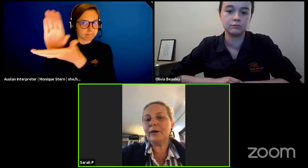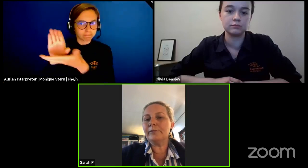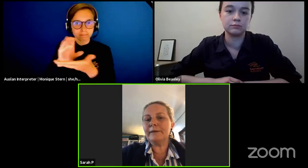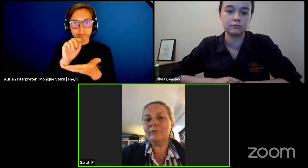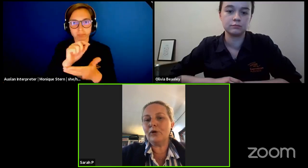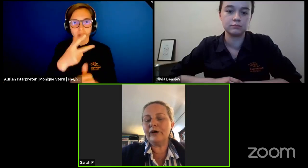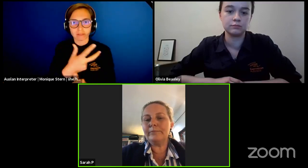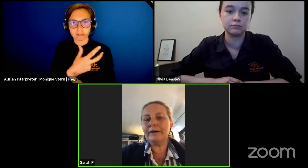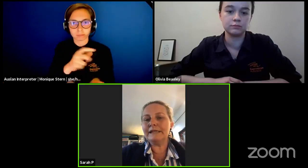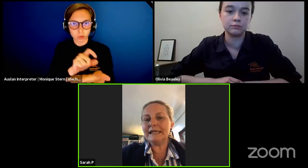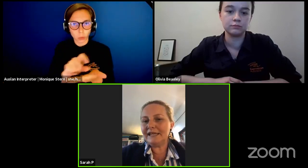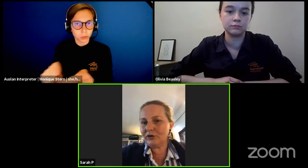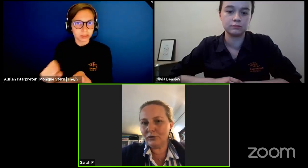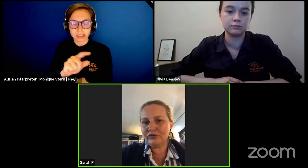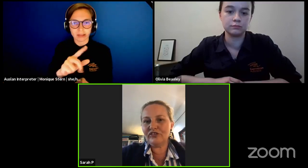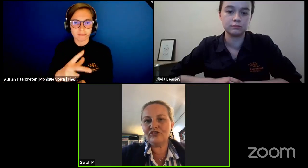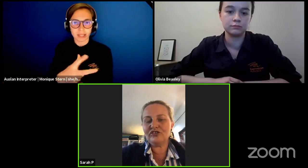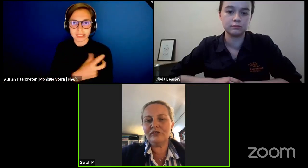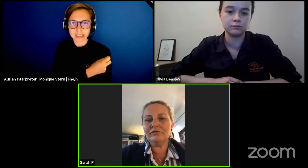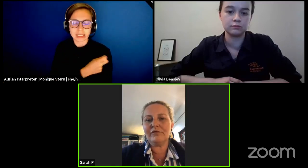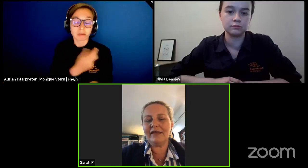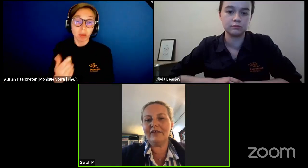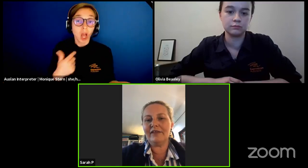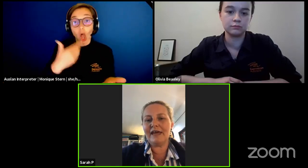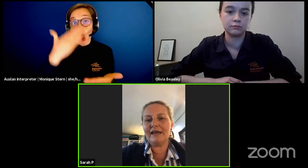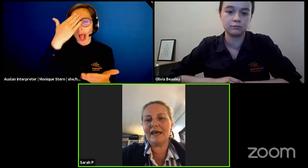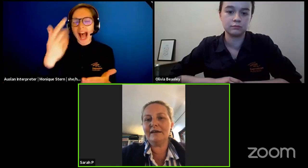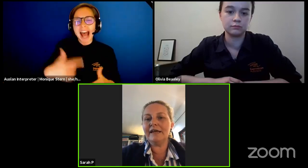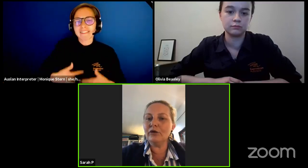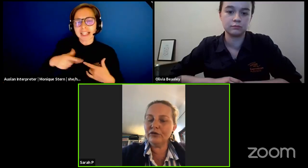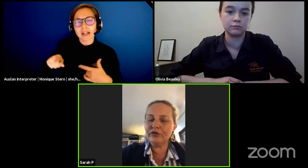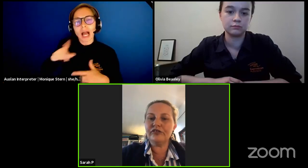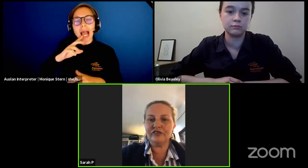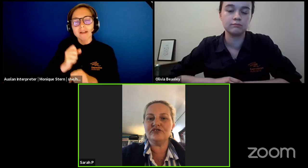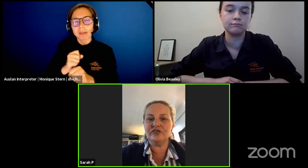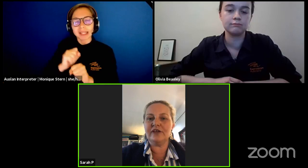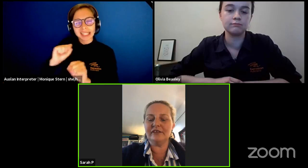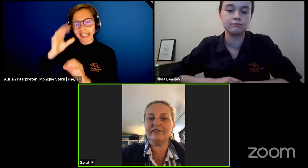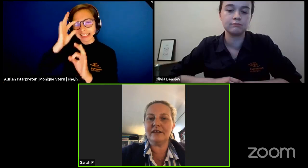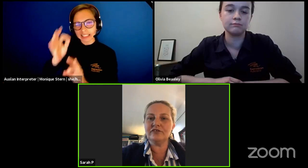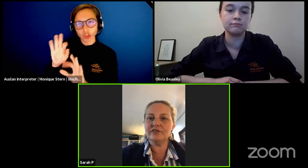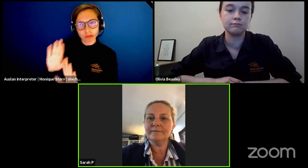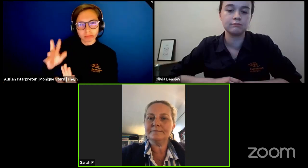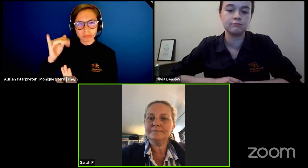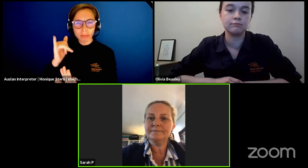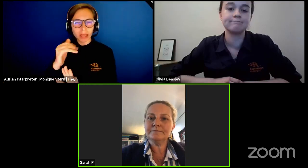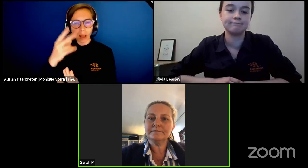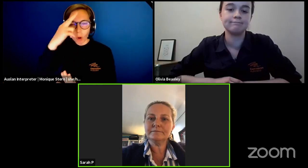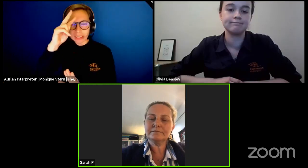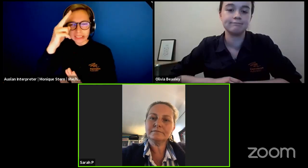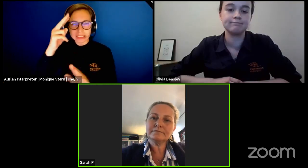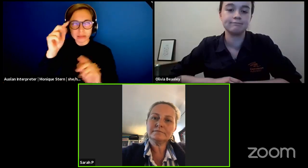That was probably more a political decision rather than a health decision as such.